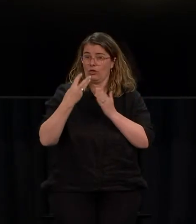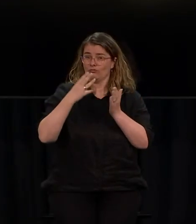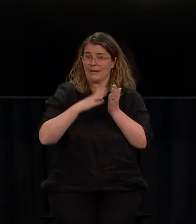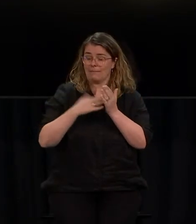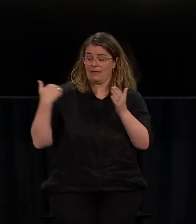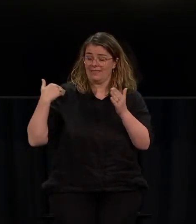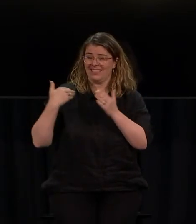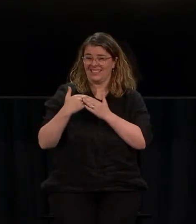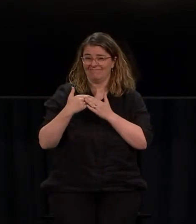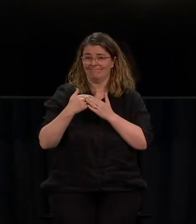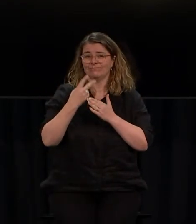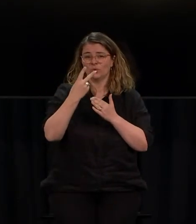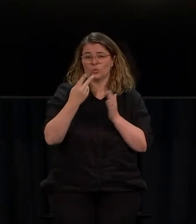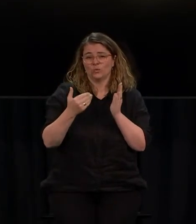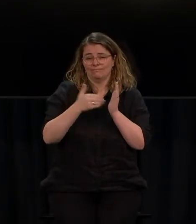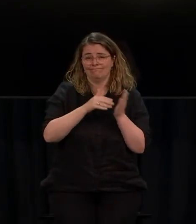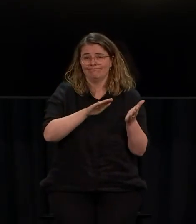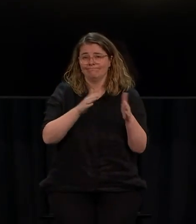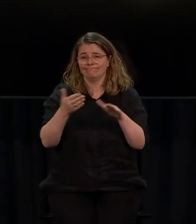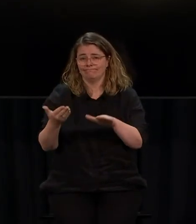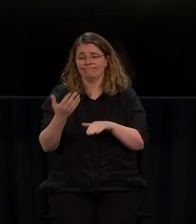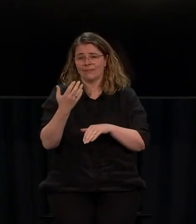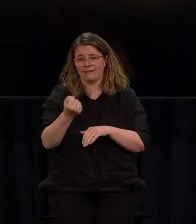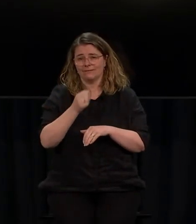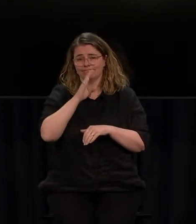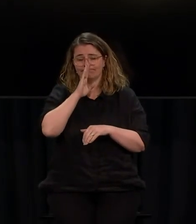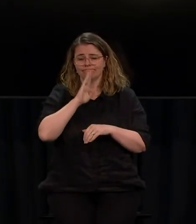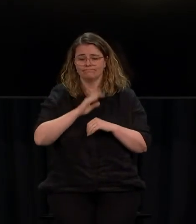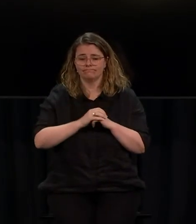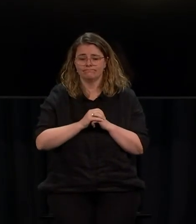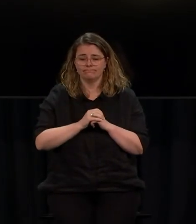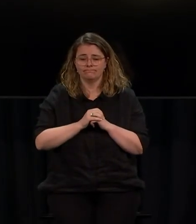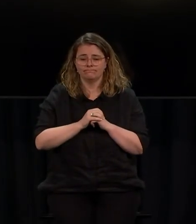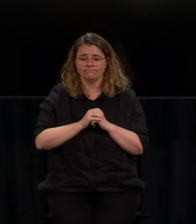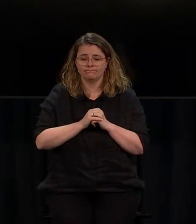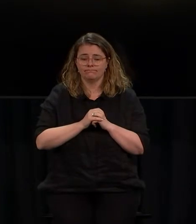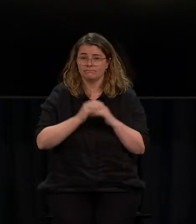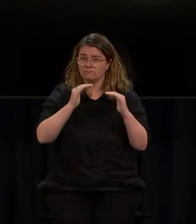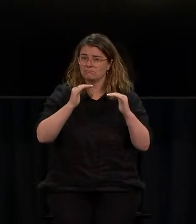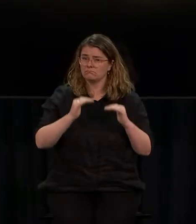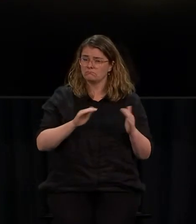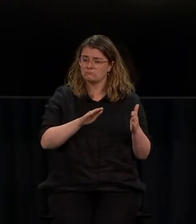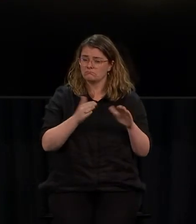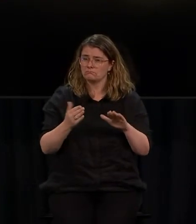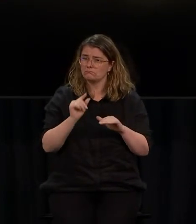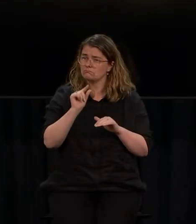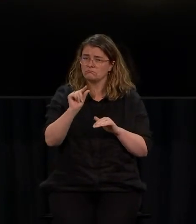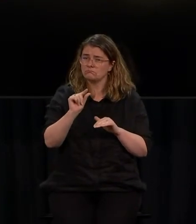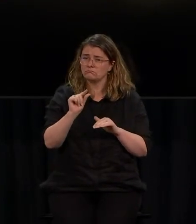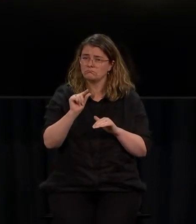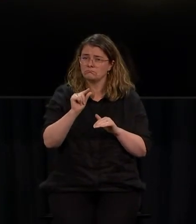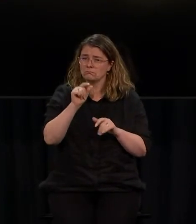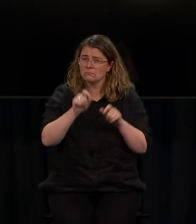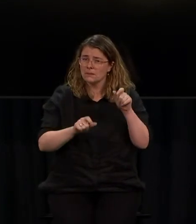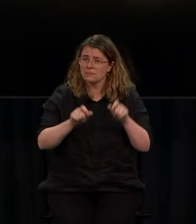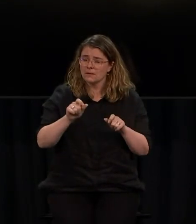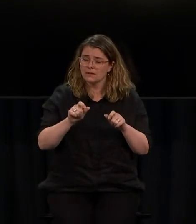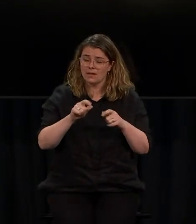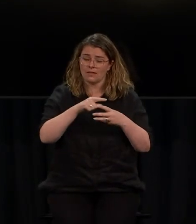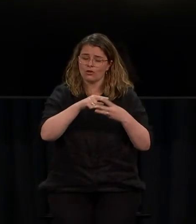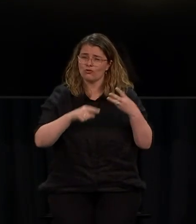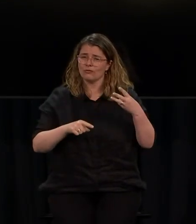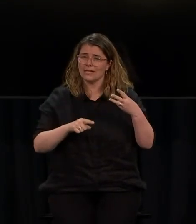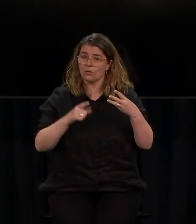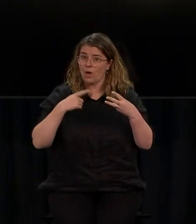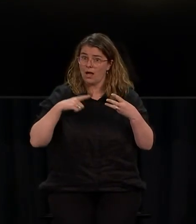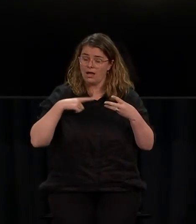had, tragically, 2 additional deaths. Again, I think that low number of deaths reflects 3 things. First of all,